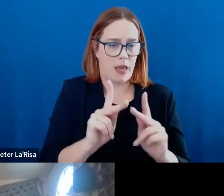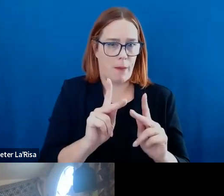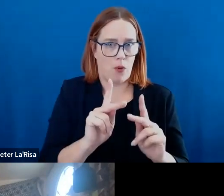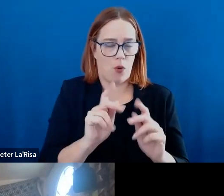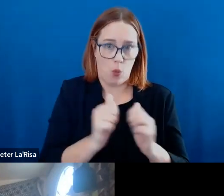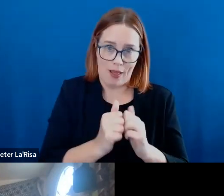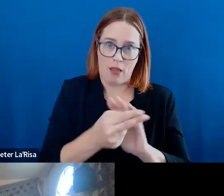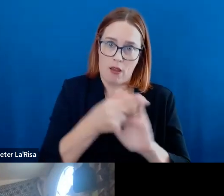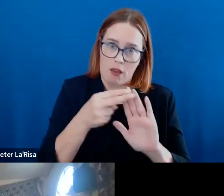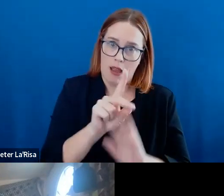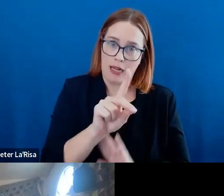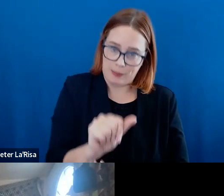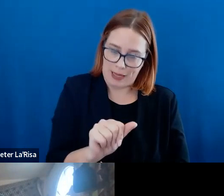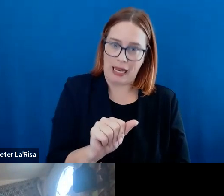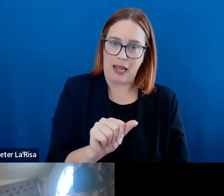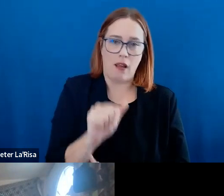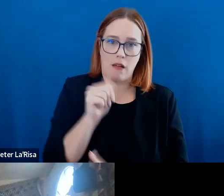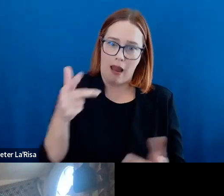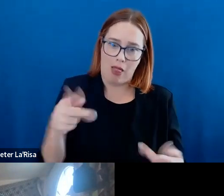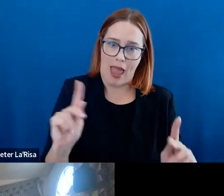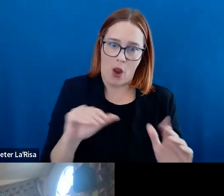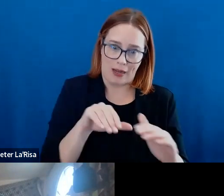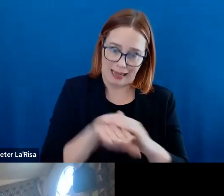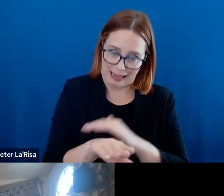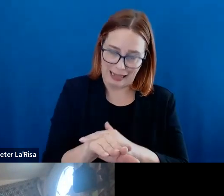We could not go into public because